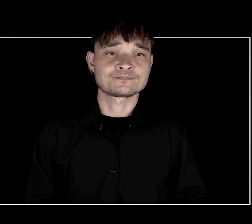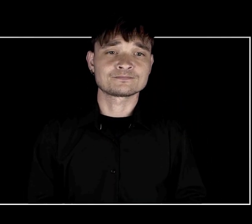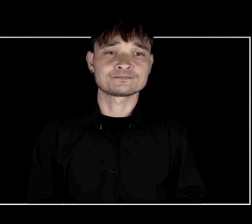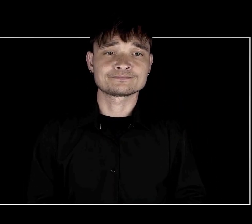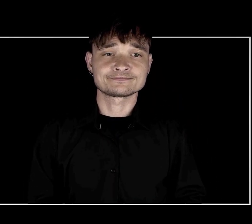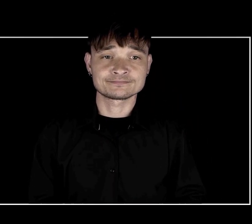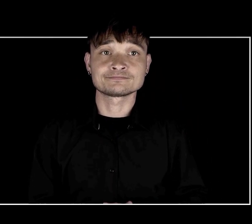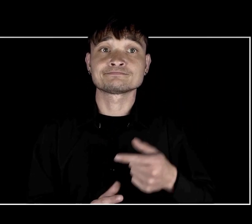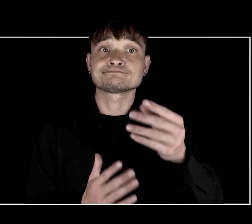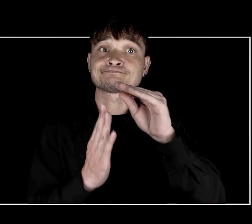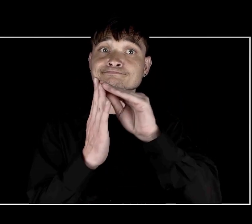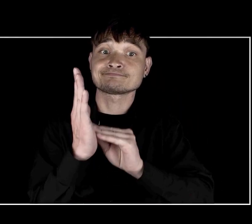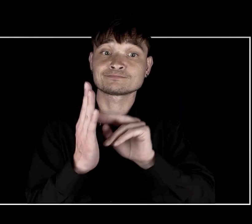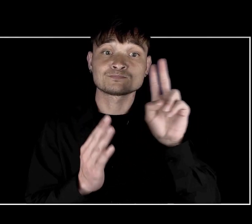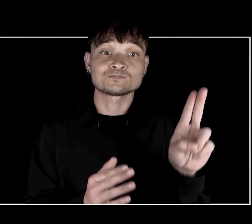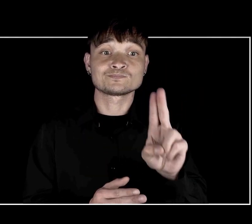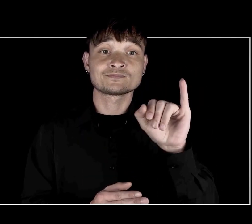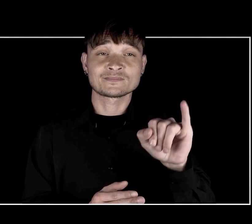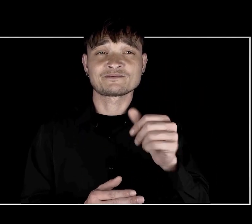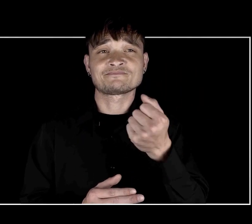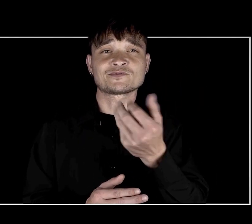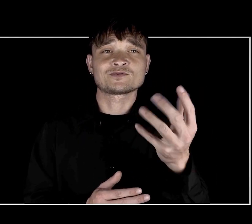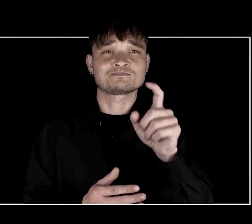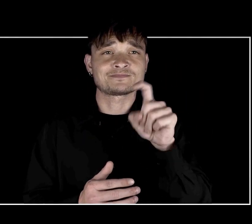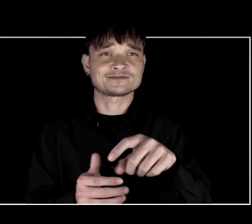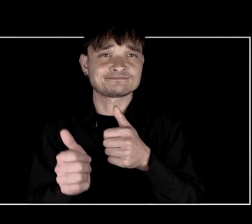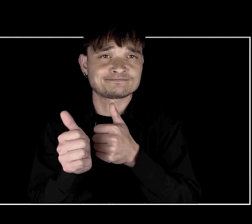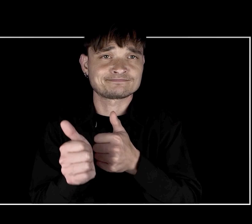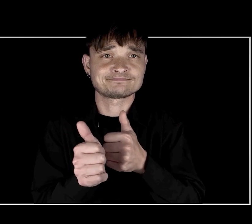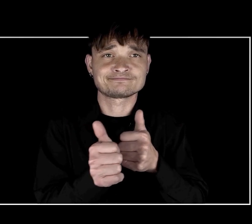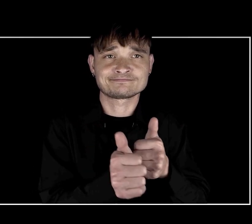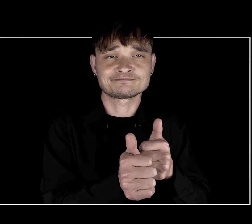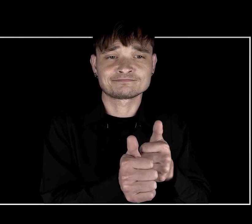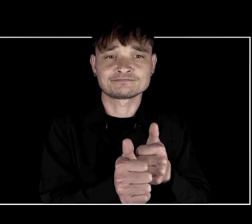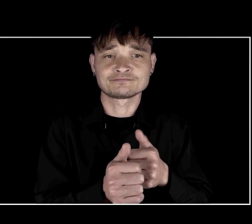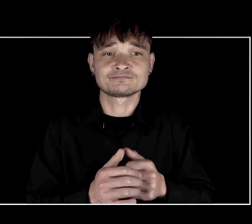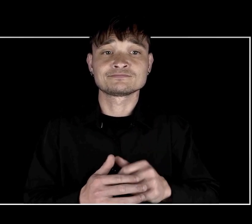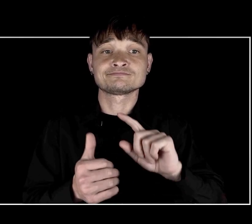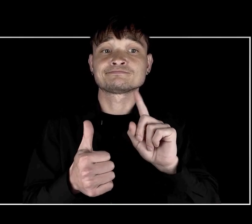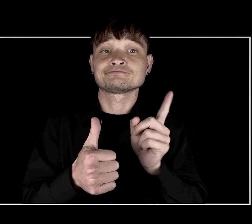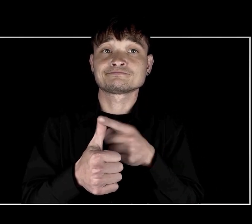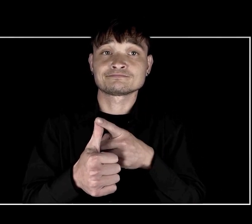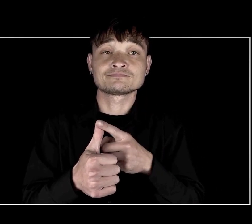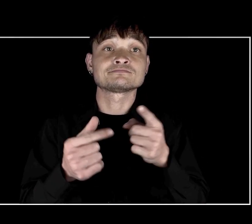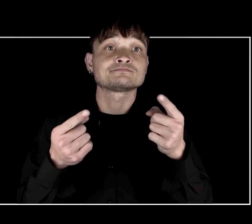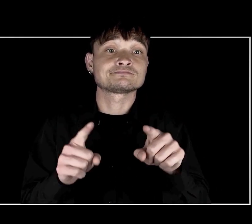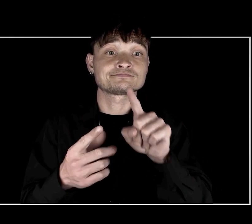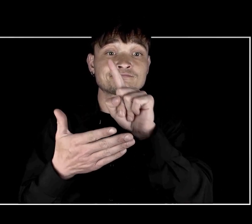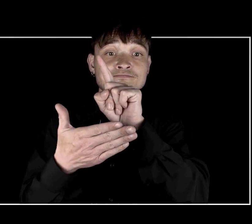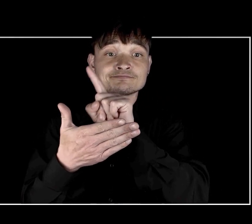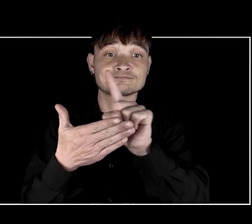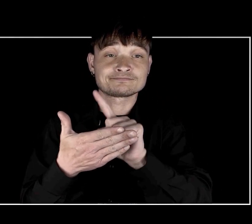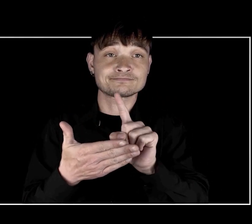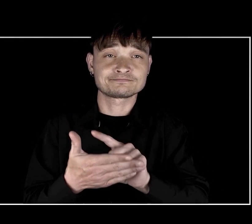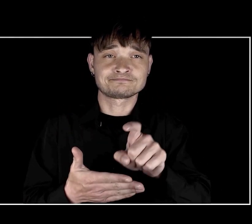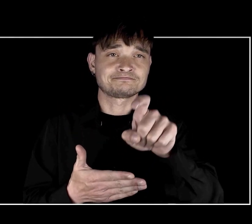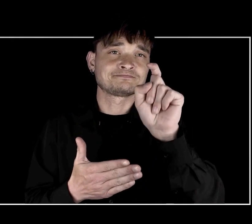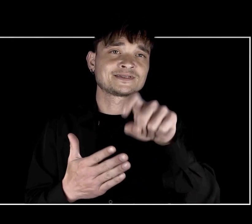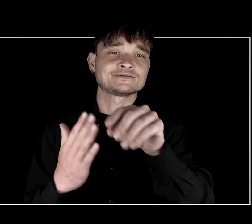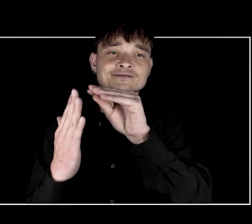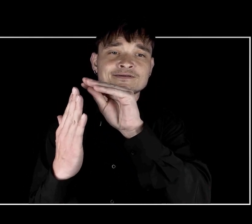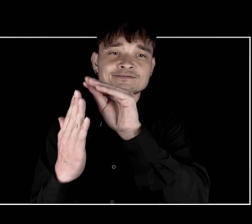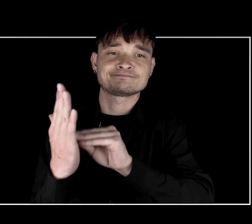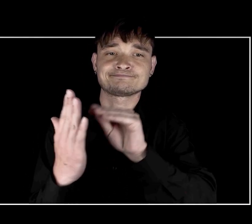Once you've filed for UI, there are a few things to do. First, each week you must submit a